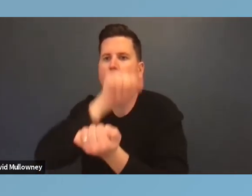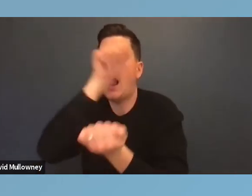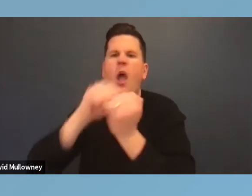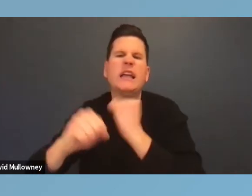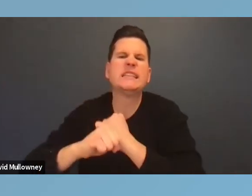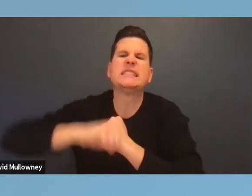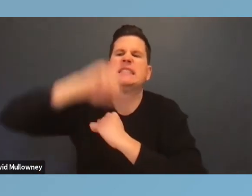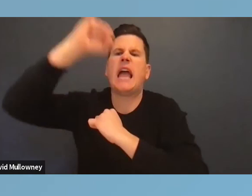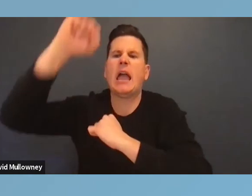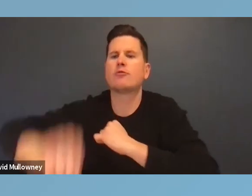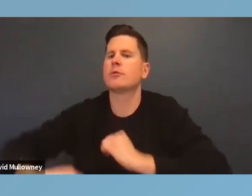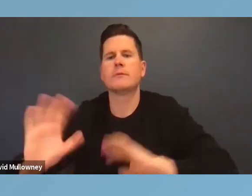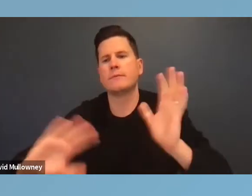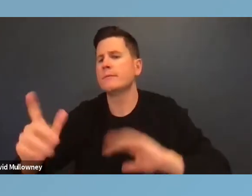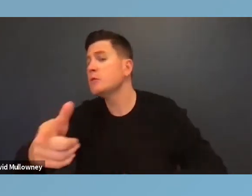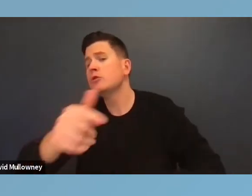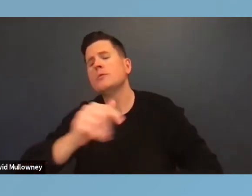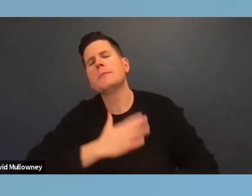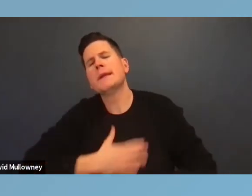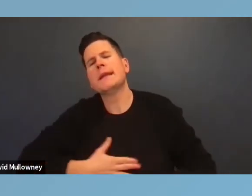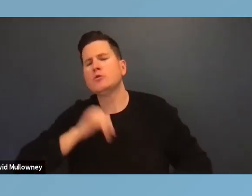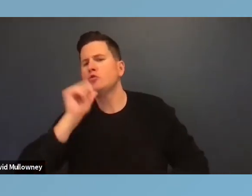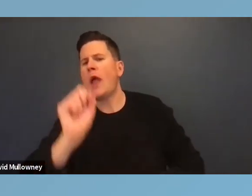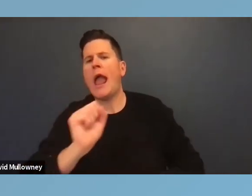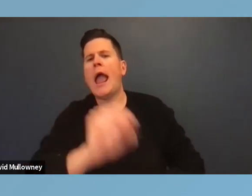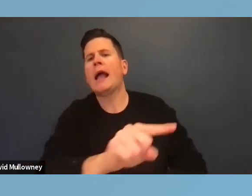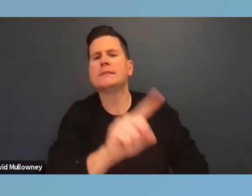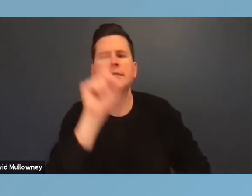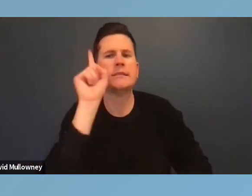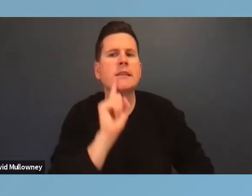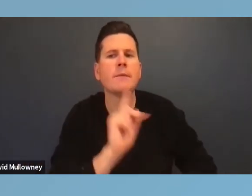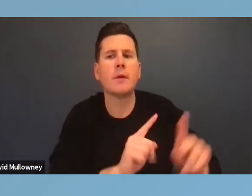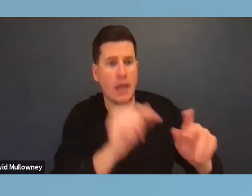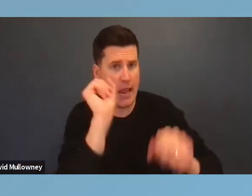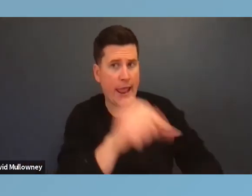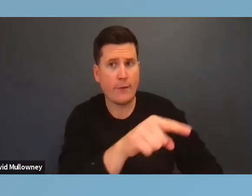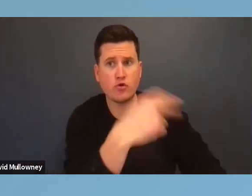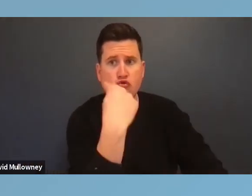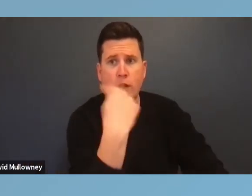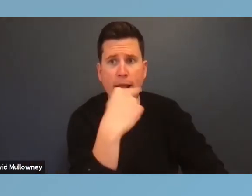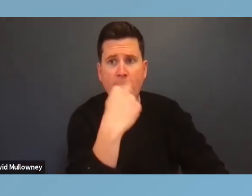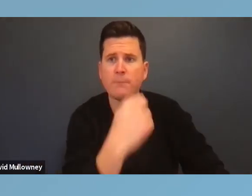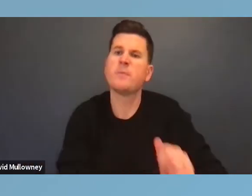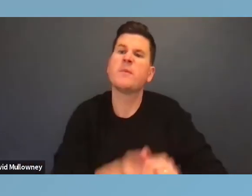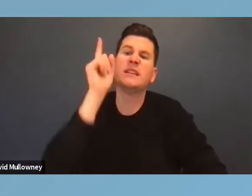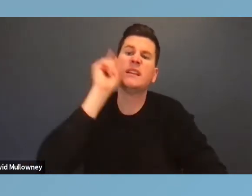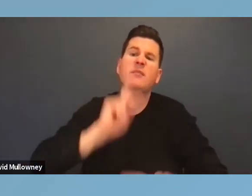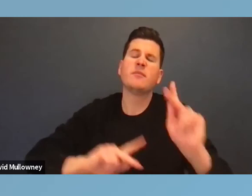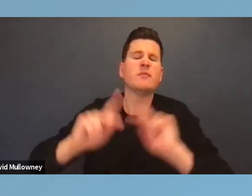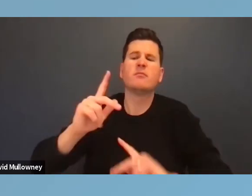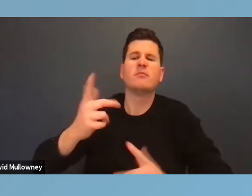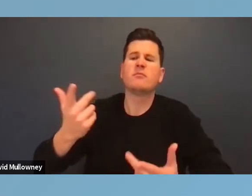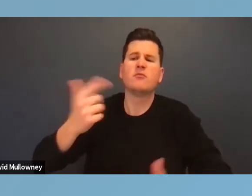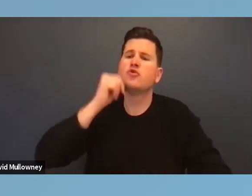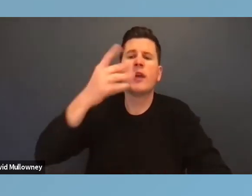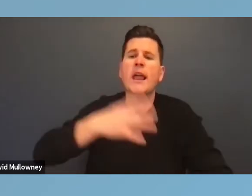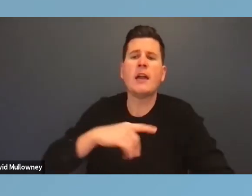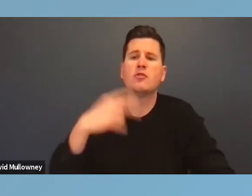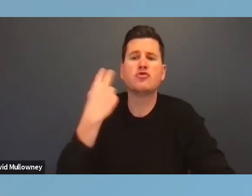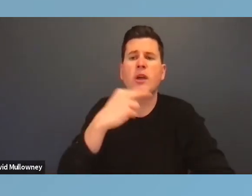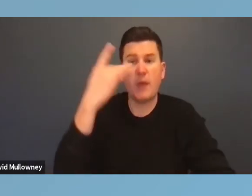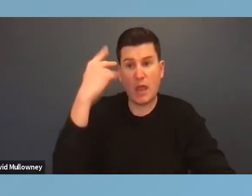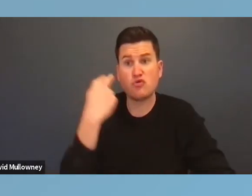Don't really try to extend your mouth to make the sound. Ask the person if they can read